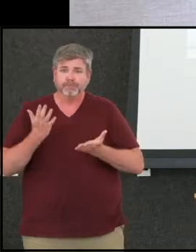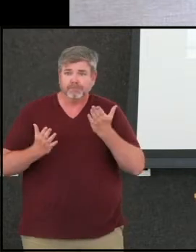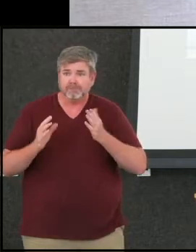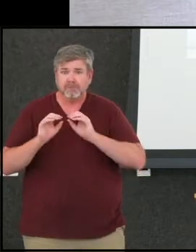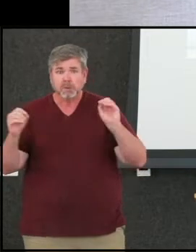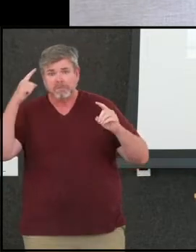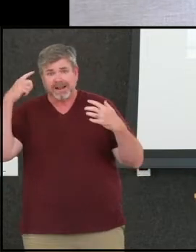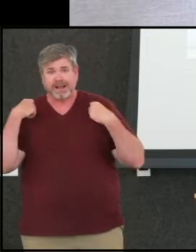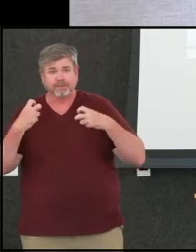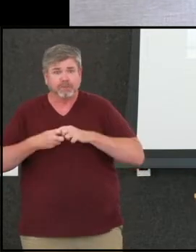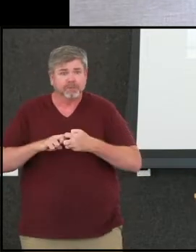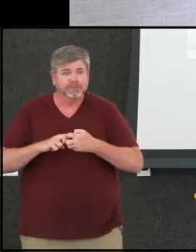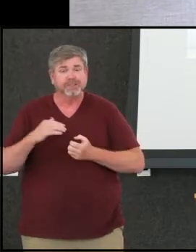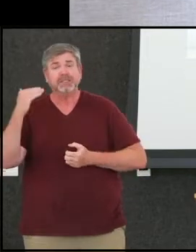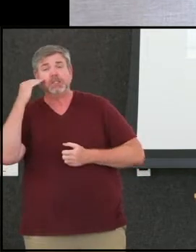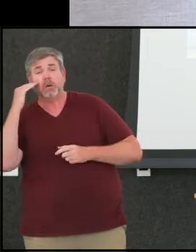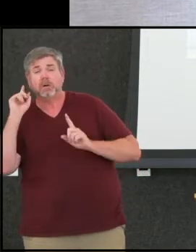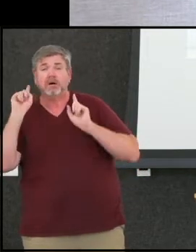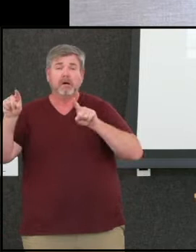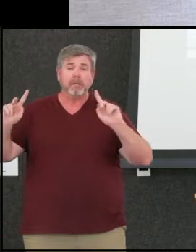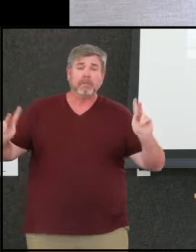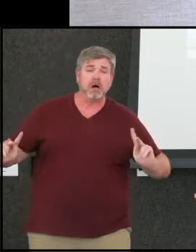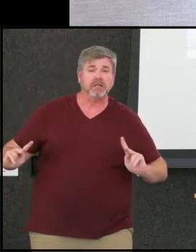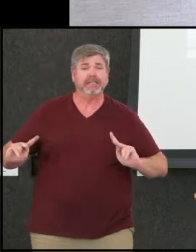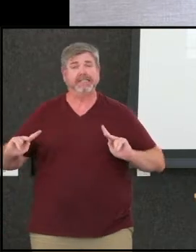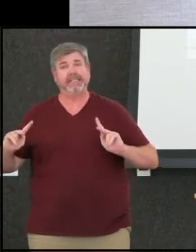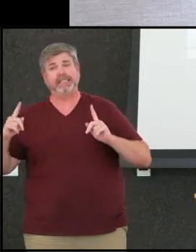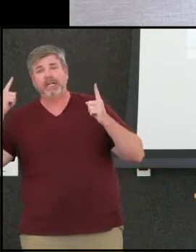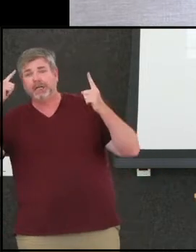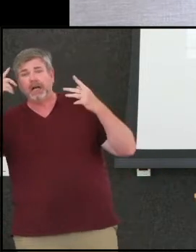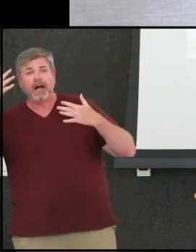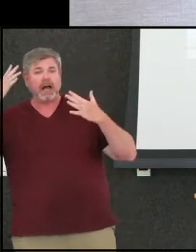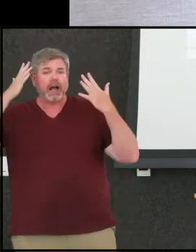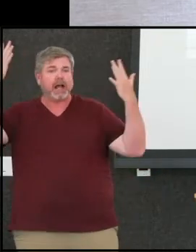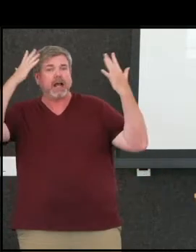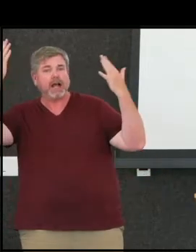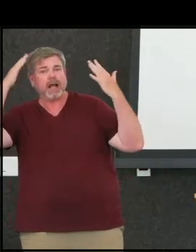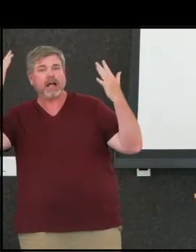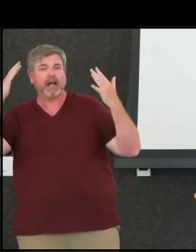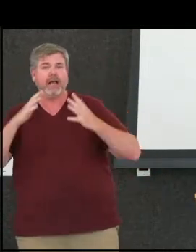at a party is fun enough to die.